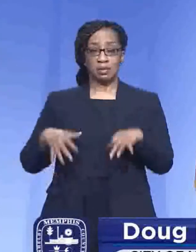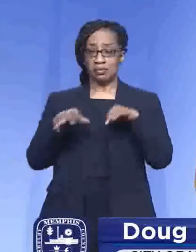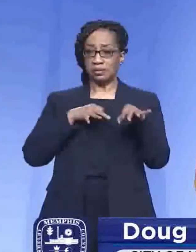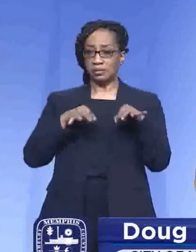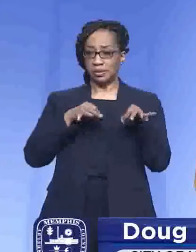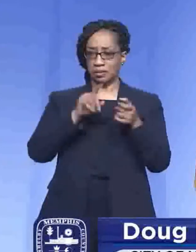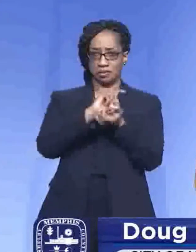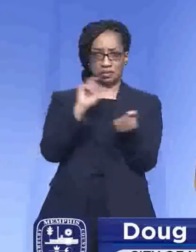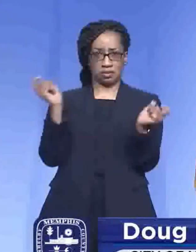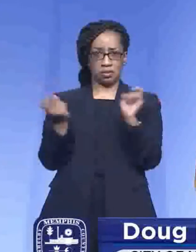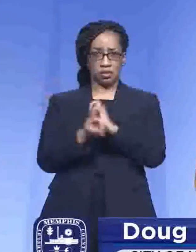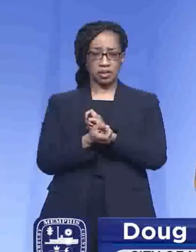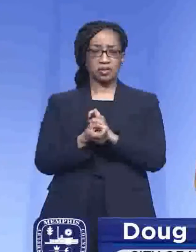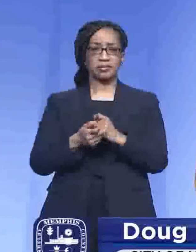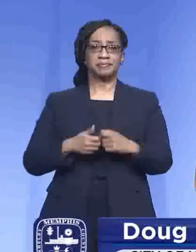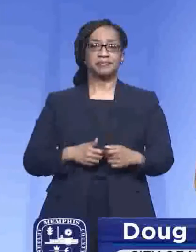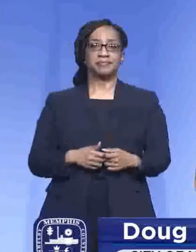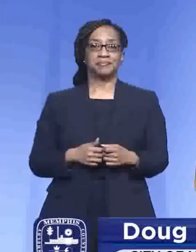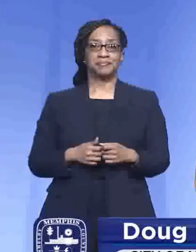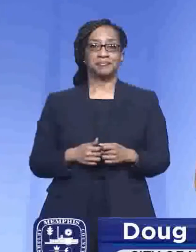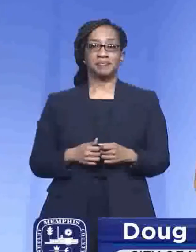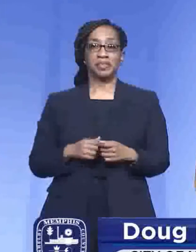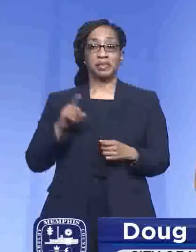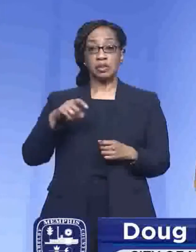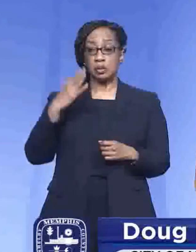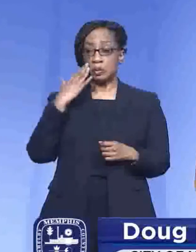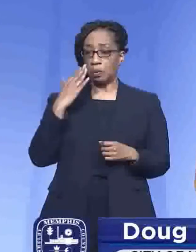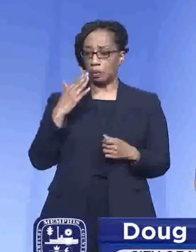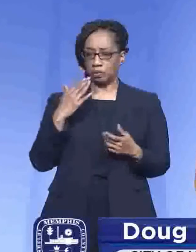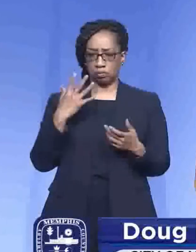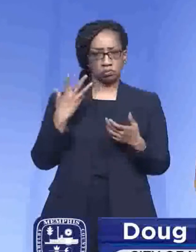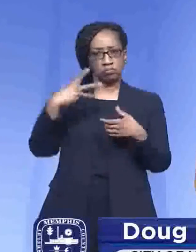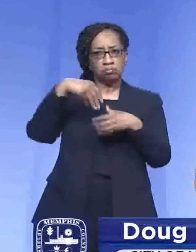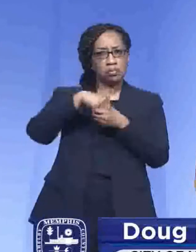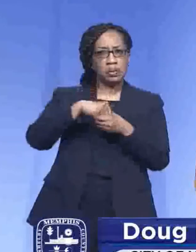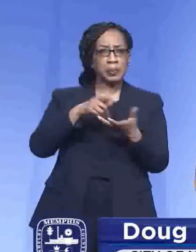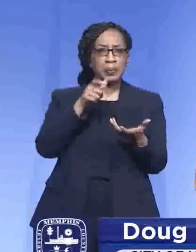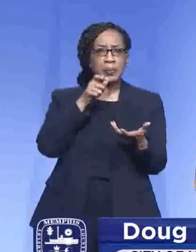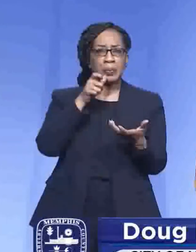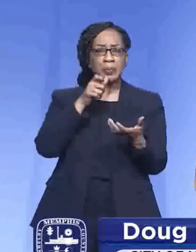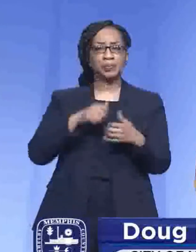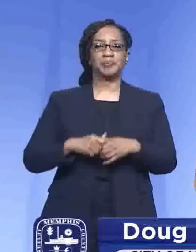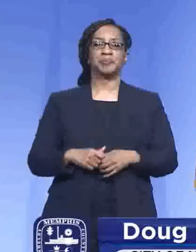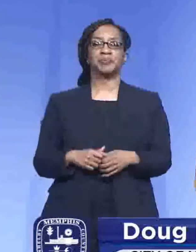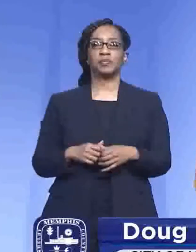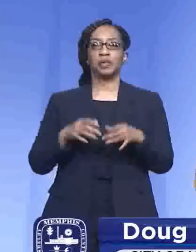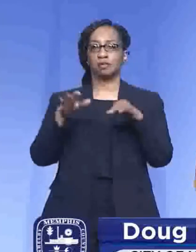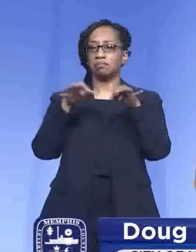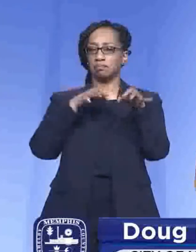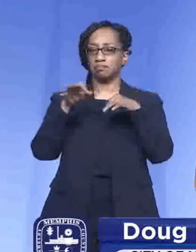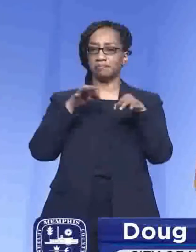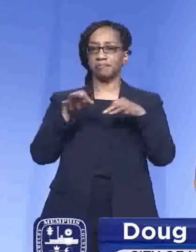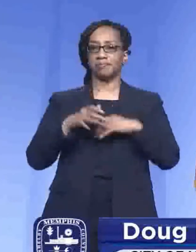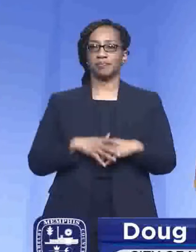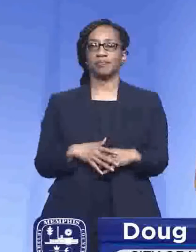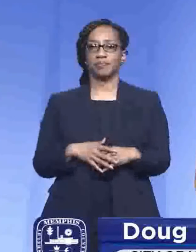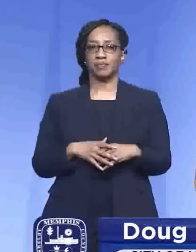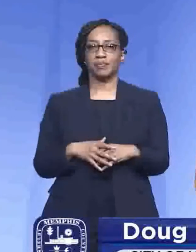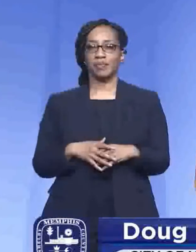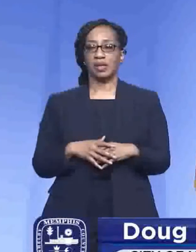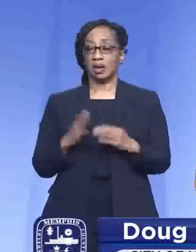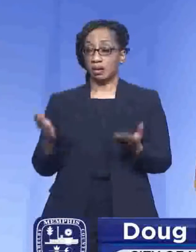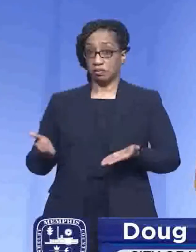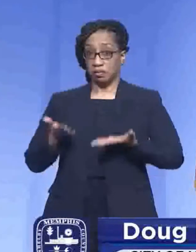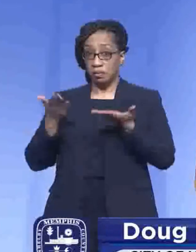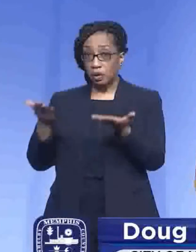transition, and I think it's important that all of you know who's involved from an accountability perspective. I have offered and the mayor has accepted